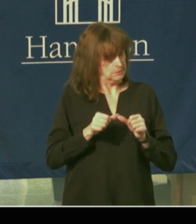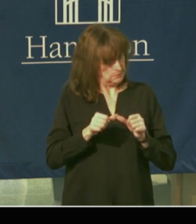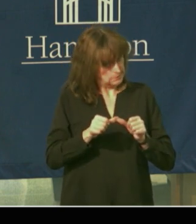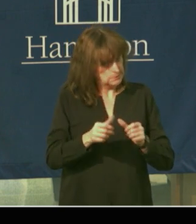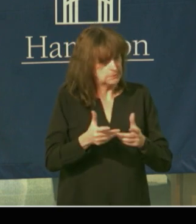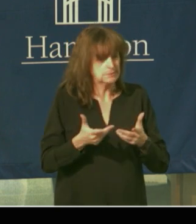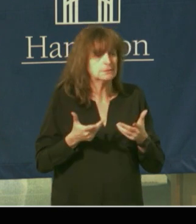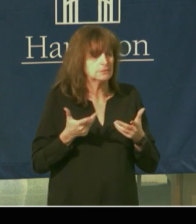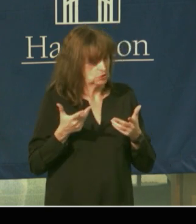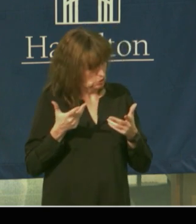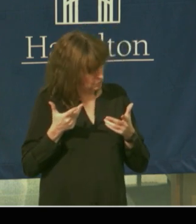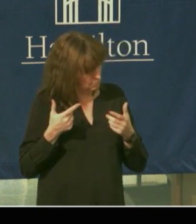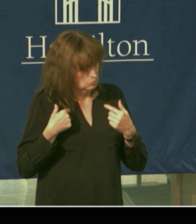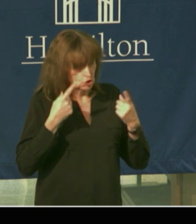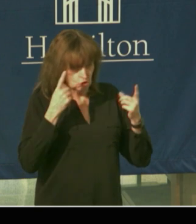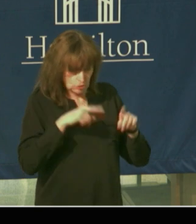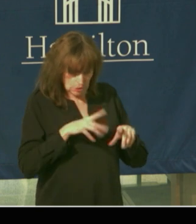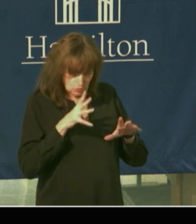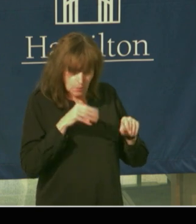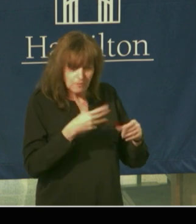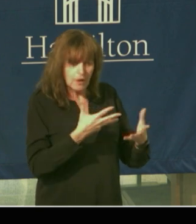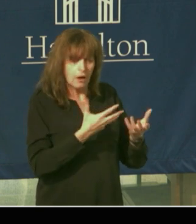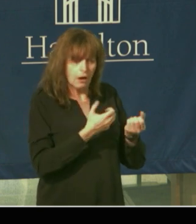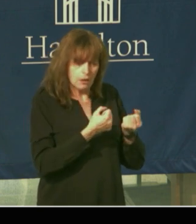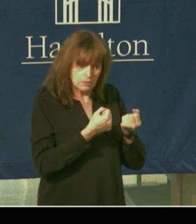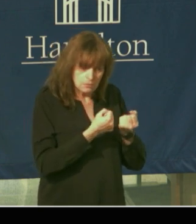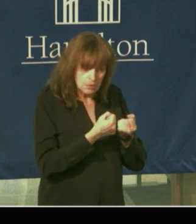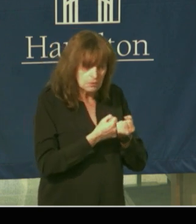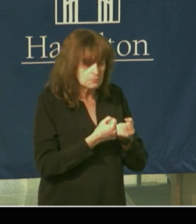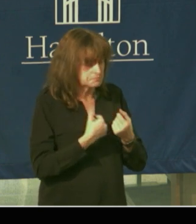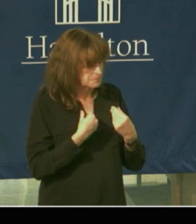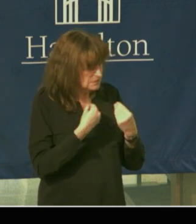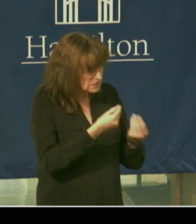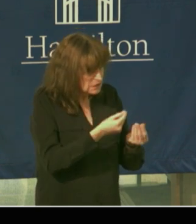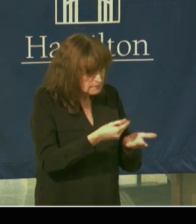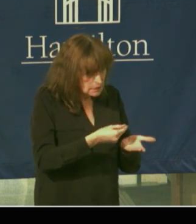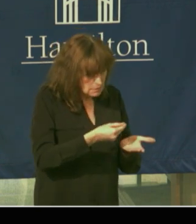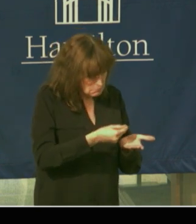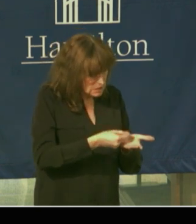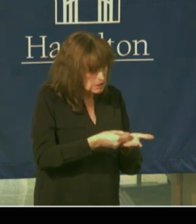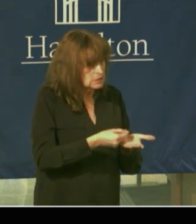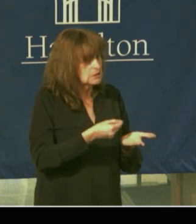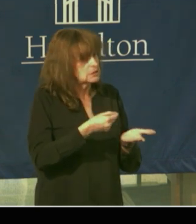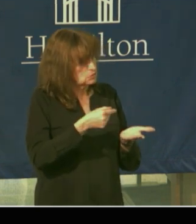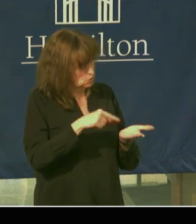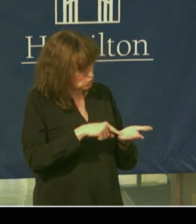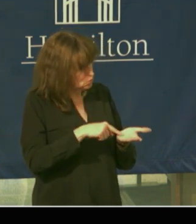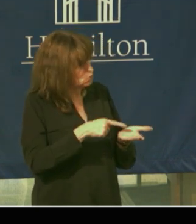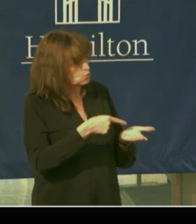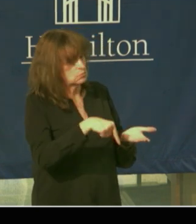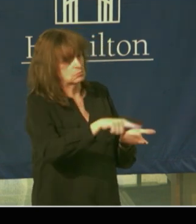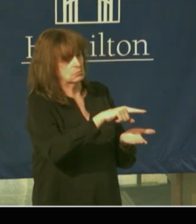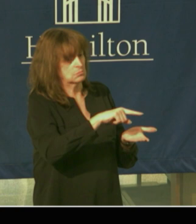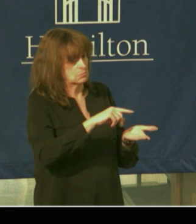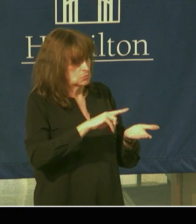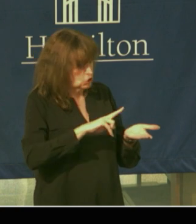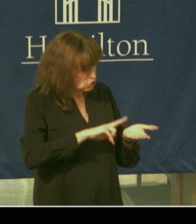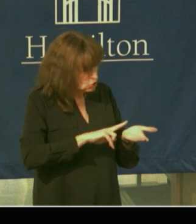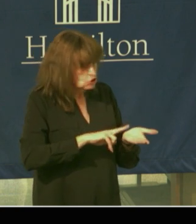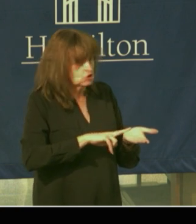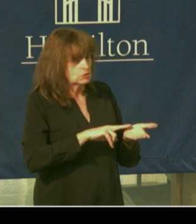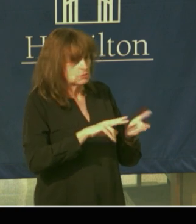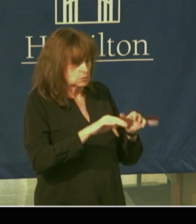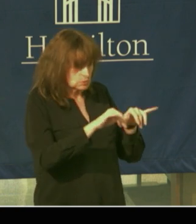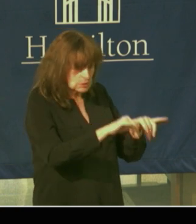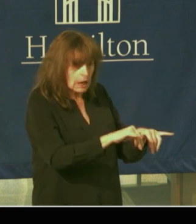that their revenues are there to provide the care they need to their residents and residential care facilities. And we'll also extend some funding so that they can do the